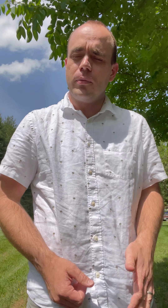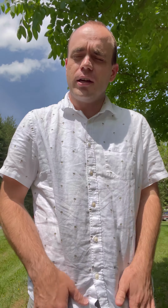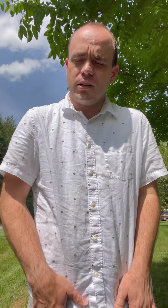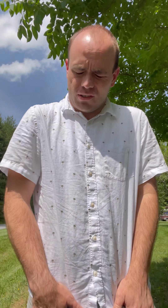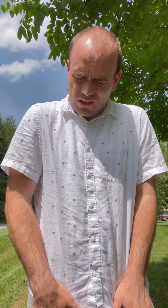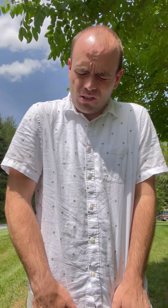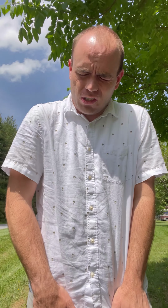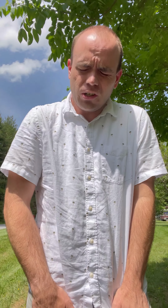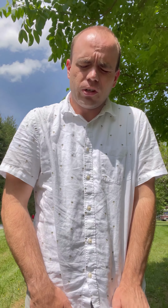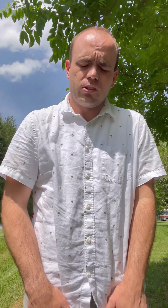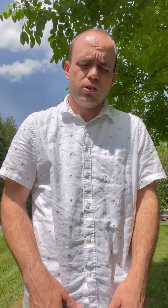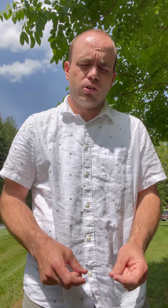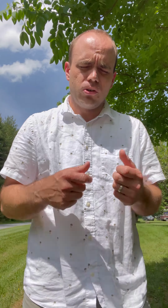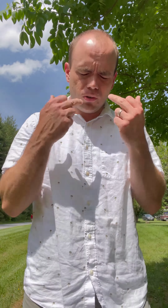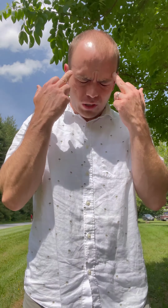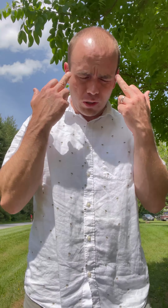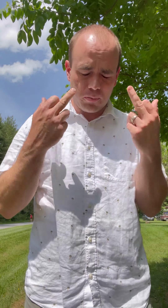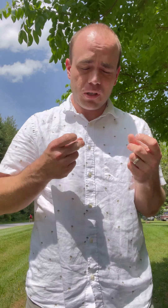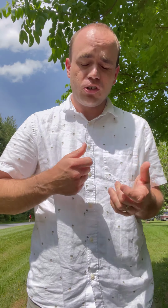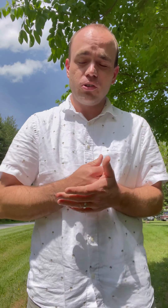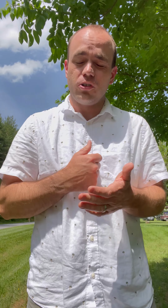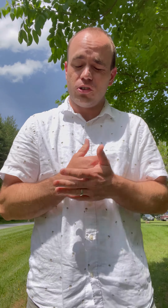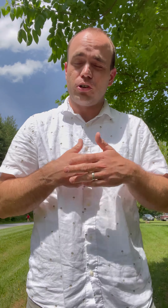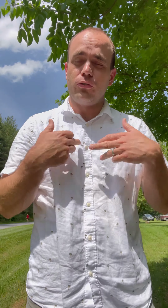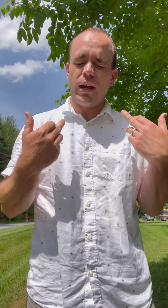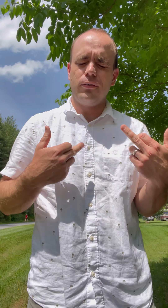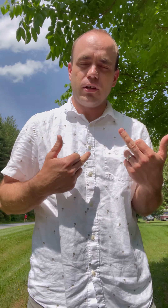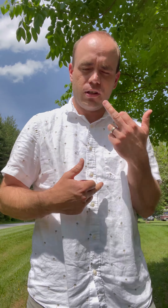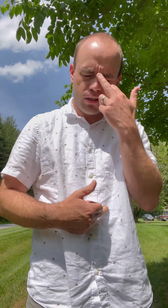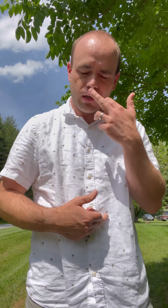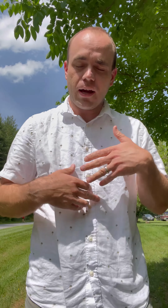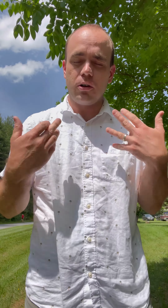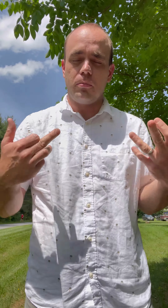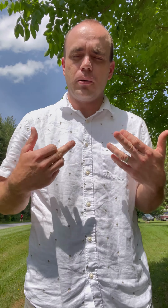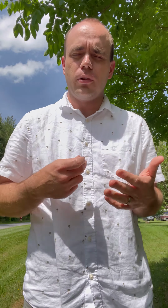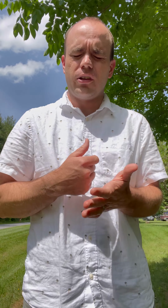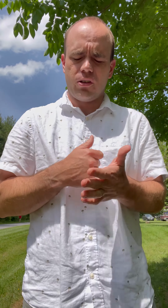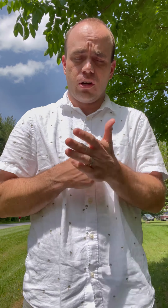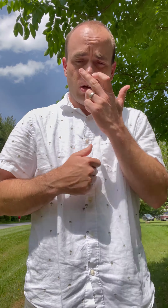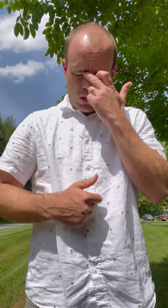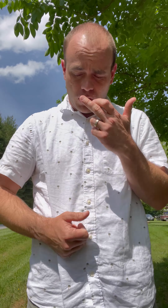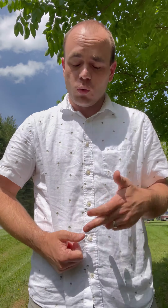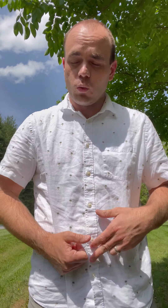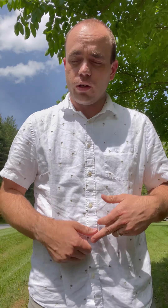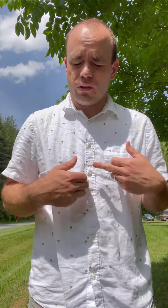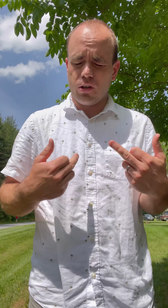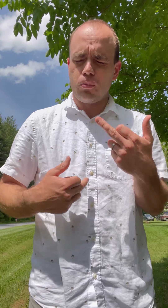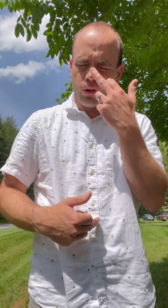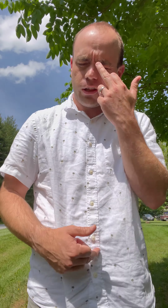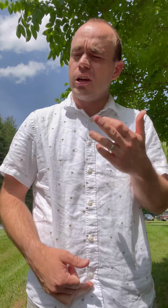my secrets to helping you survive out in public with coprolalia.